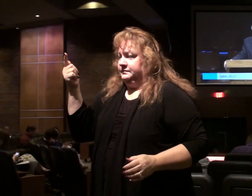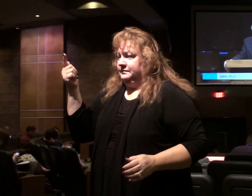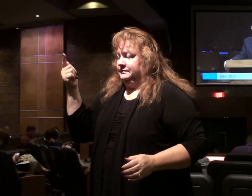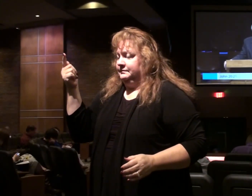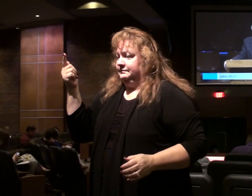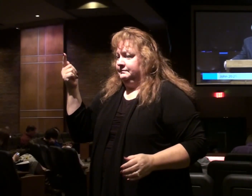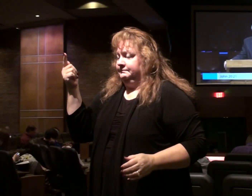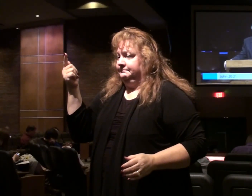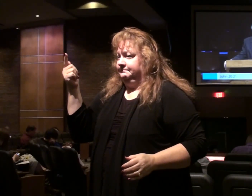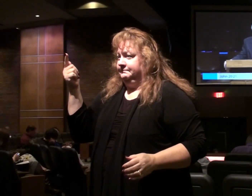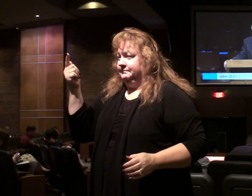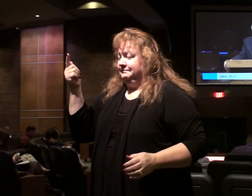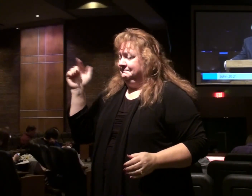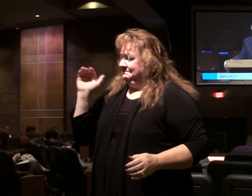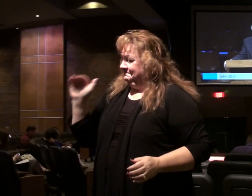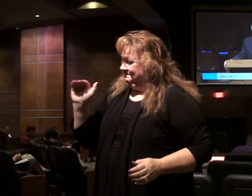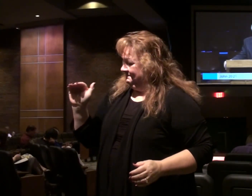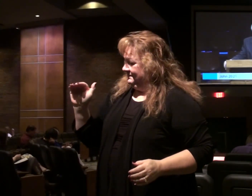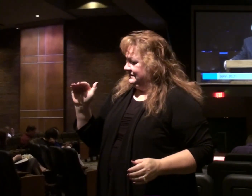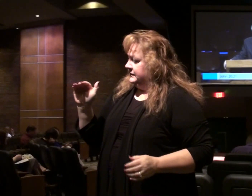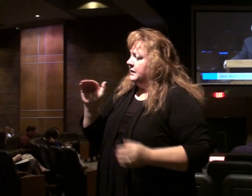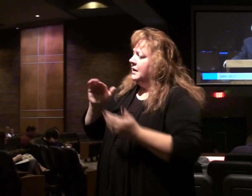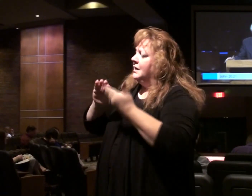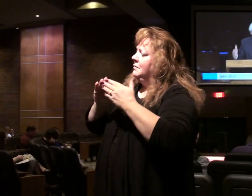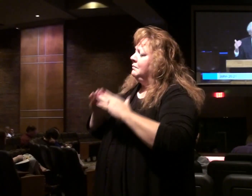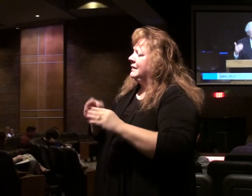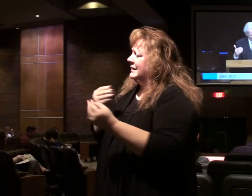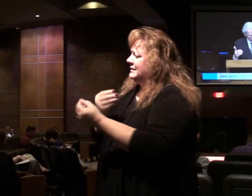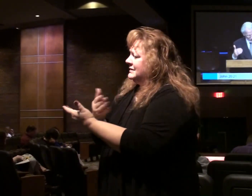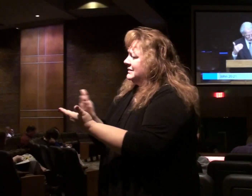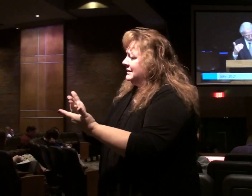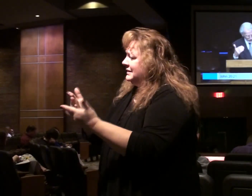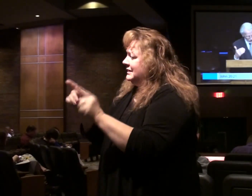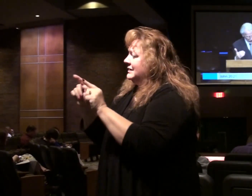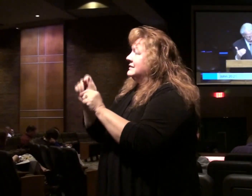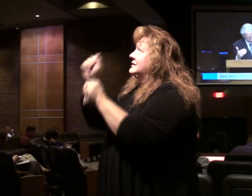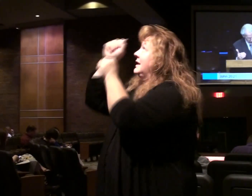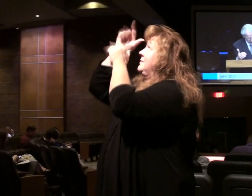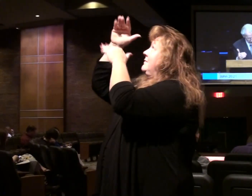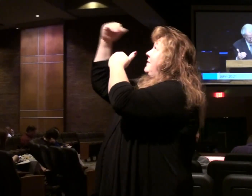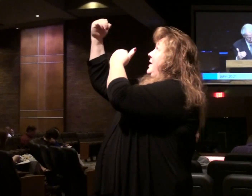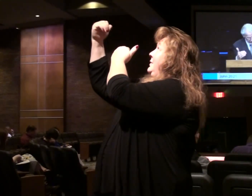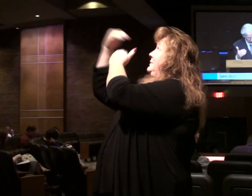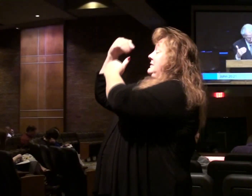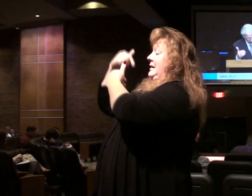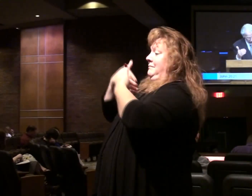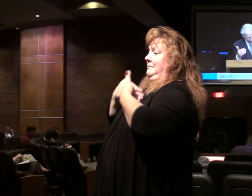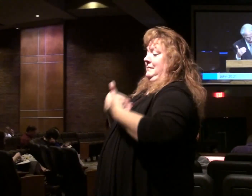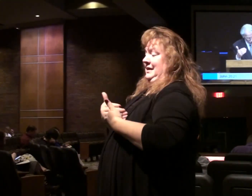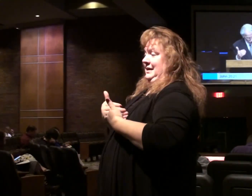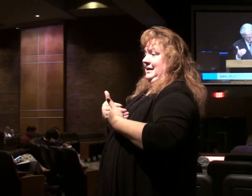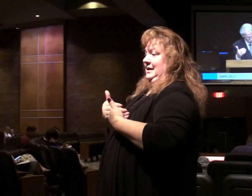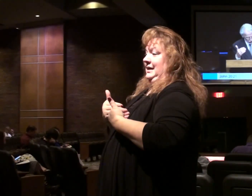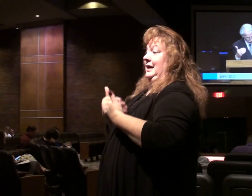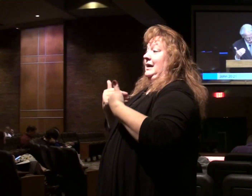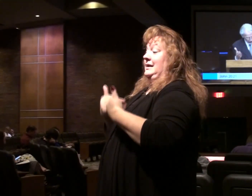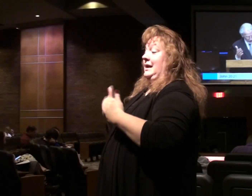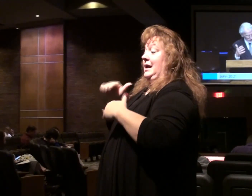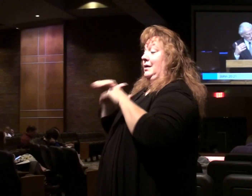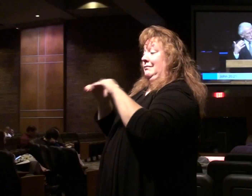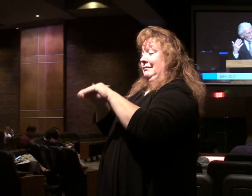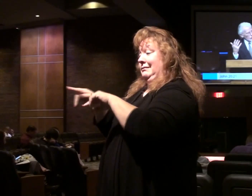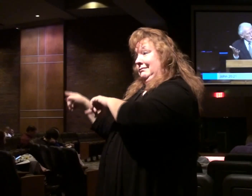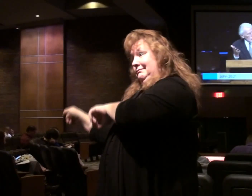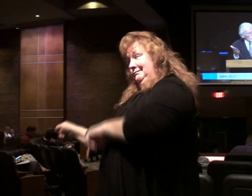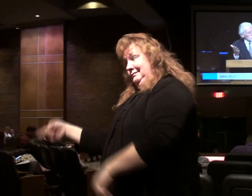Jesus said to them, again, peace be with you. Now note, as the Father has sent me, I also